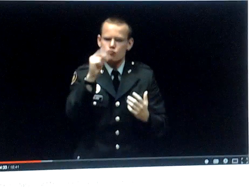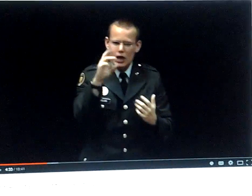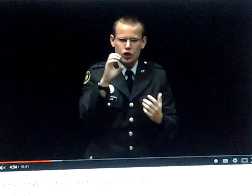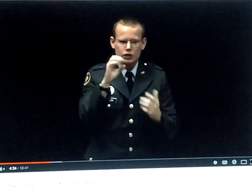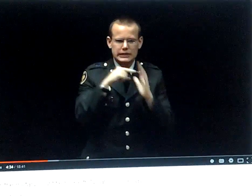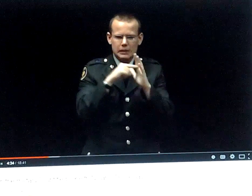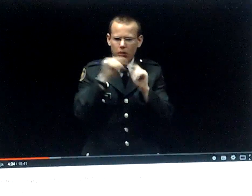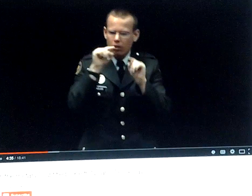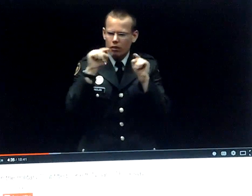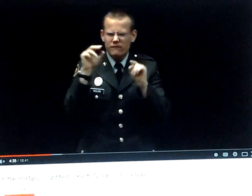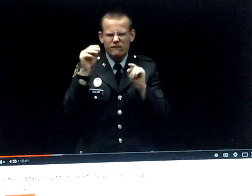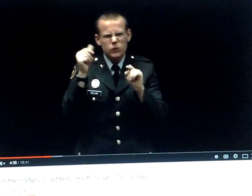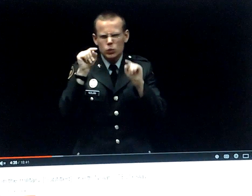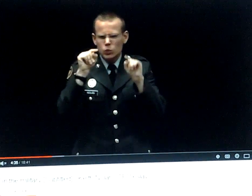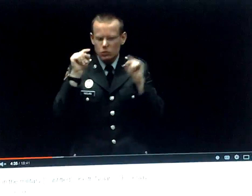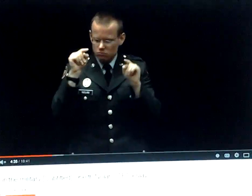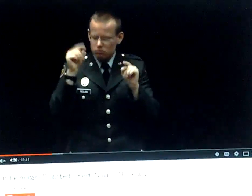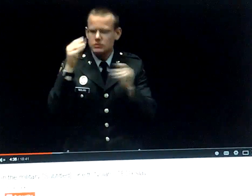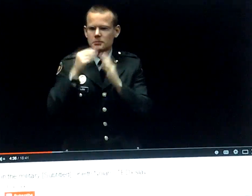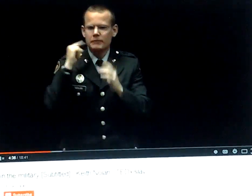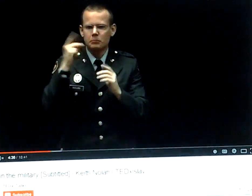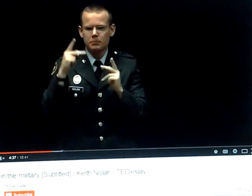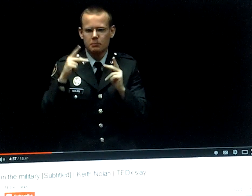And in World War II,